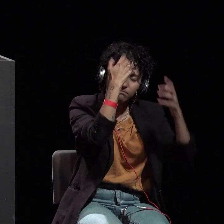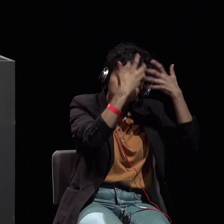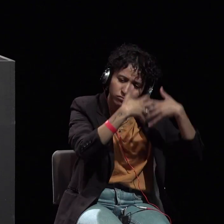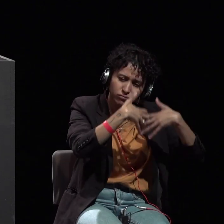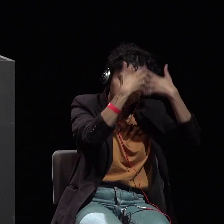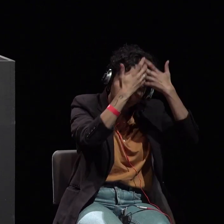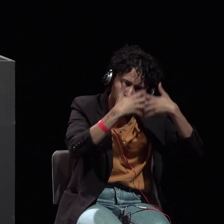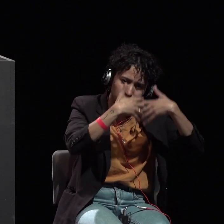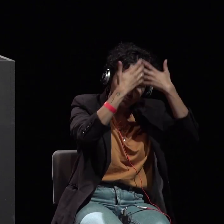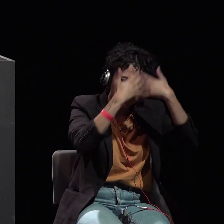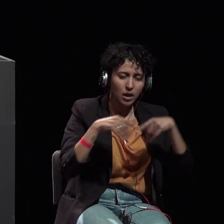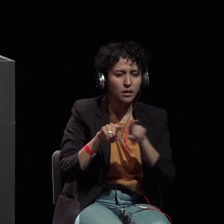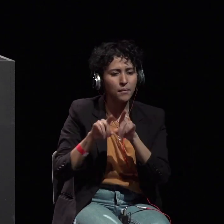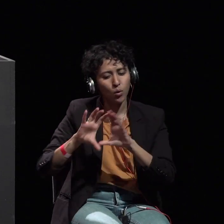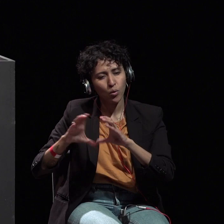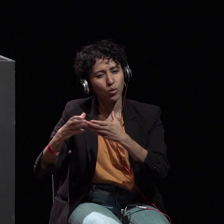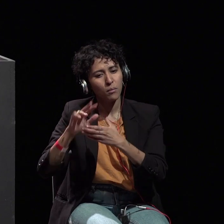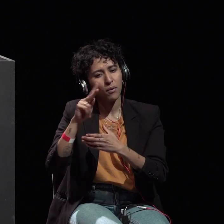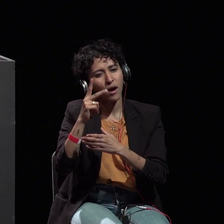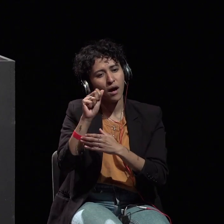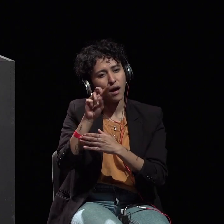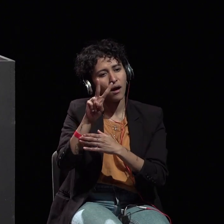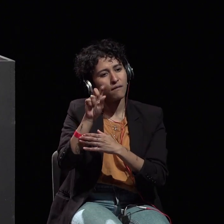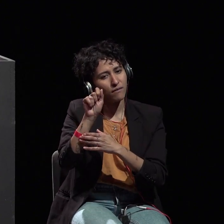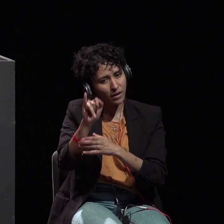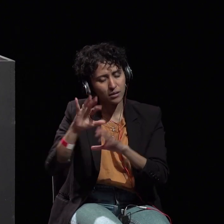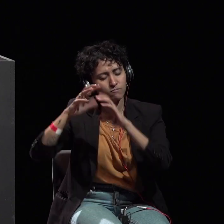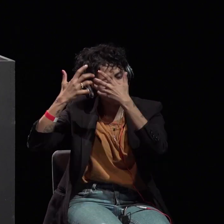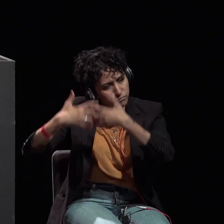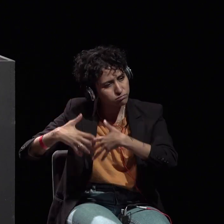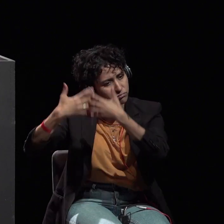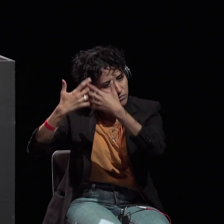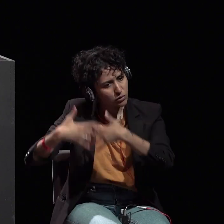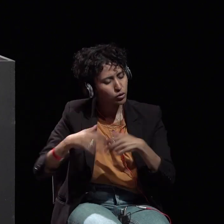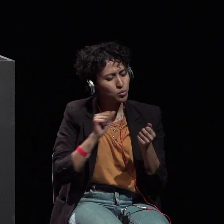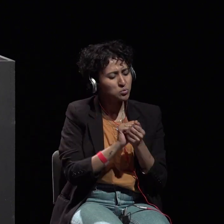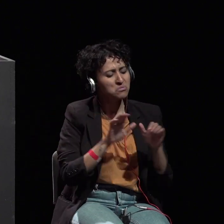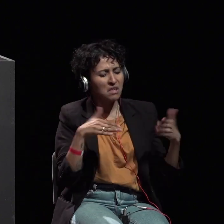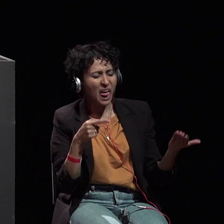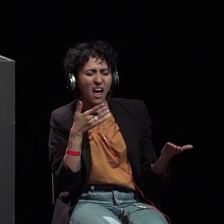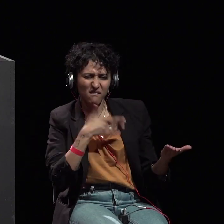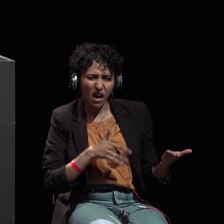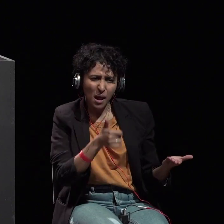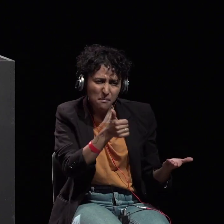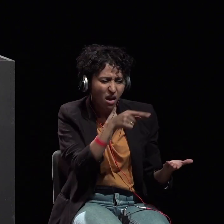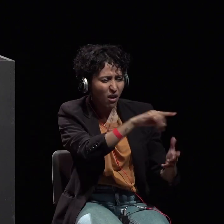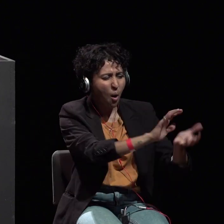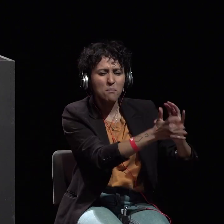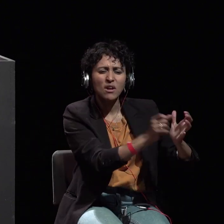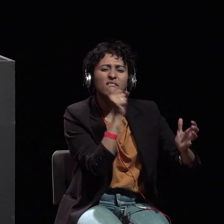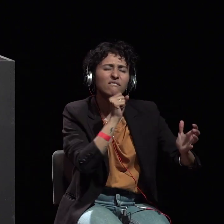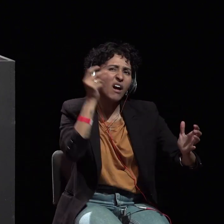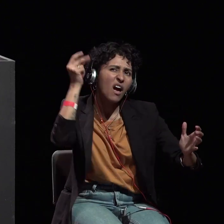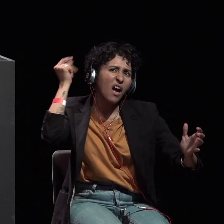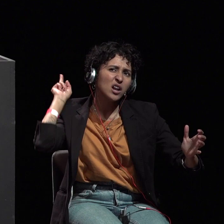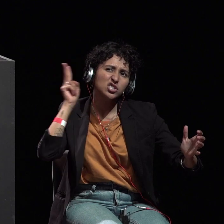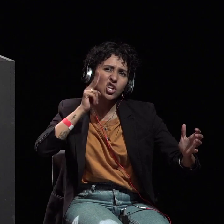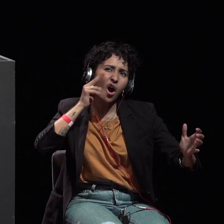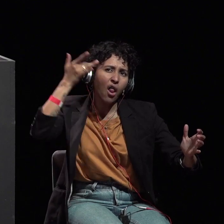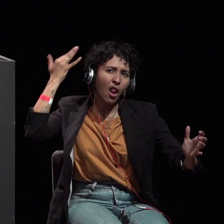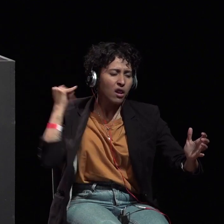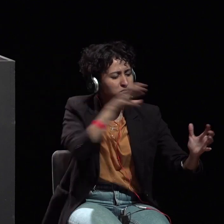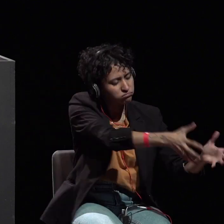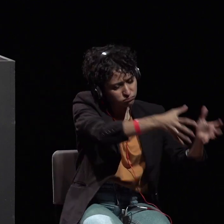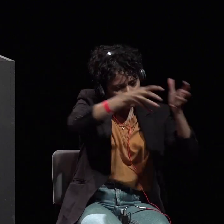investments. For the record, Sonnet is Kanaka Maoli, Native Hawaiian, but did not grow up with Hawaiian language, for which she feels a profound sense of